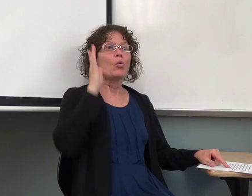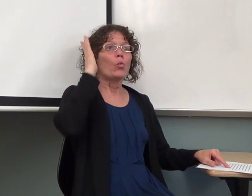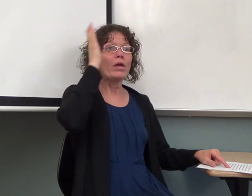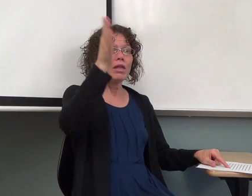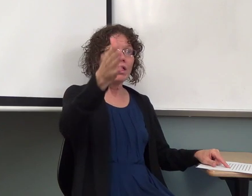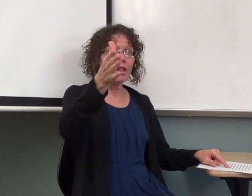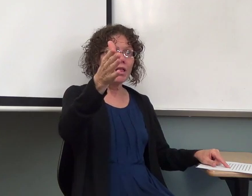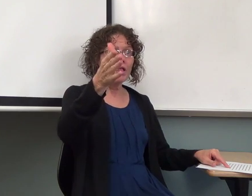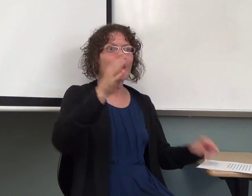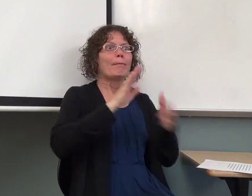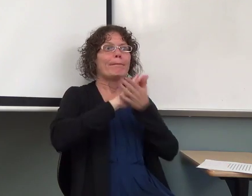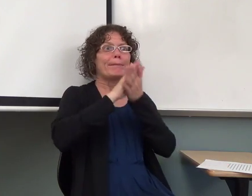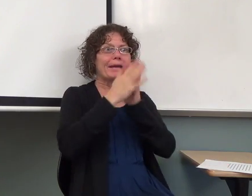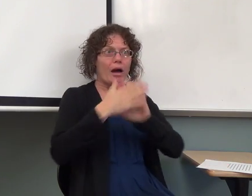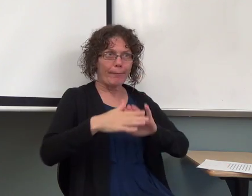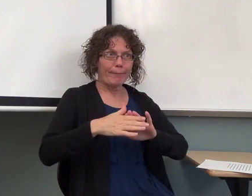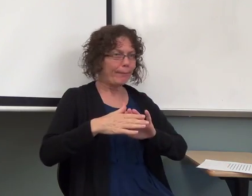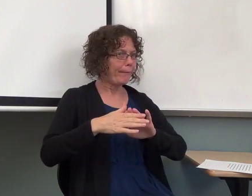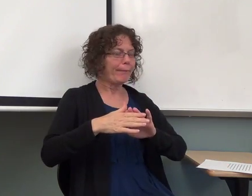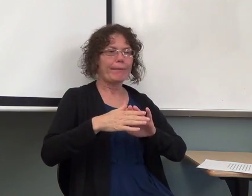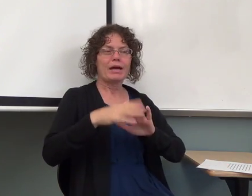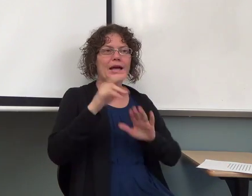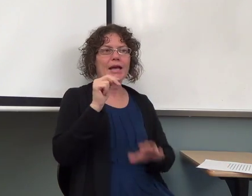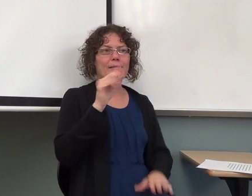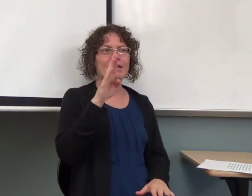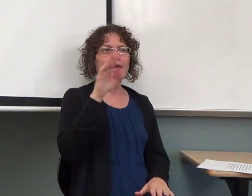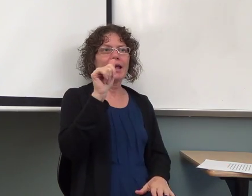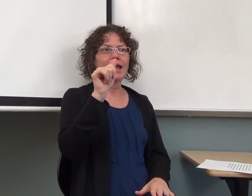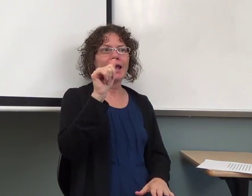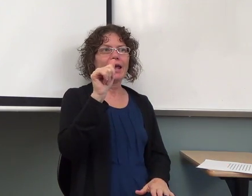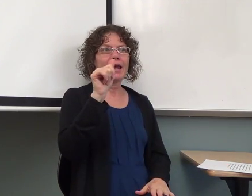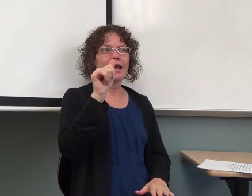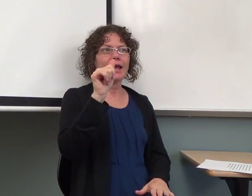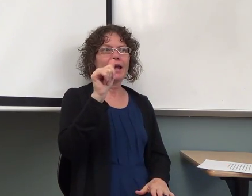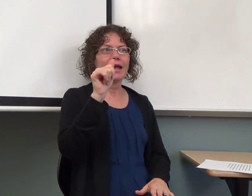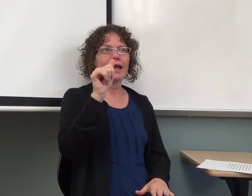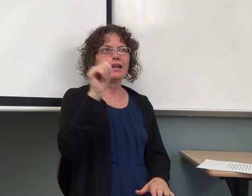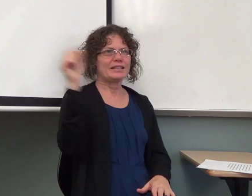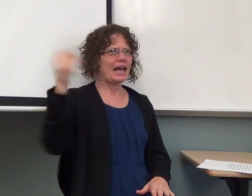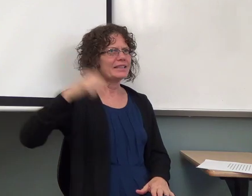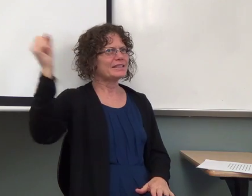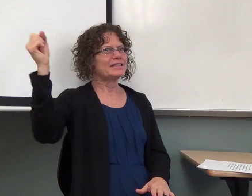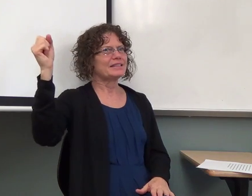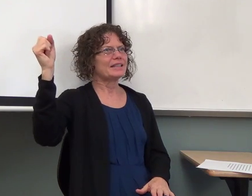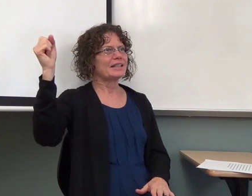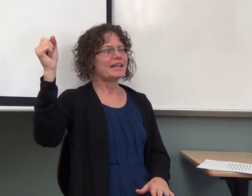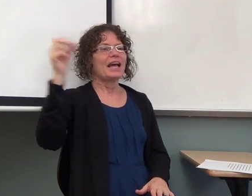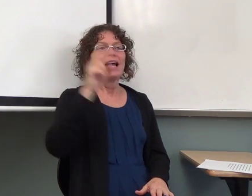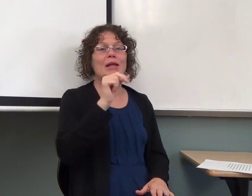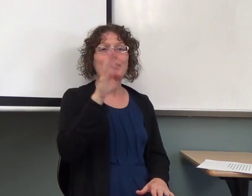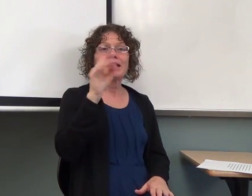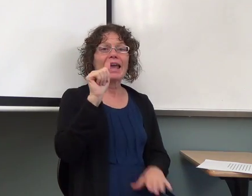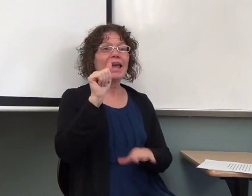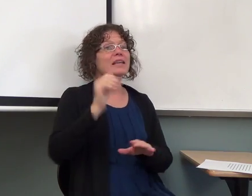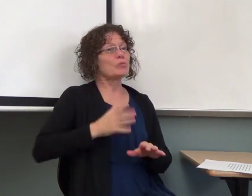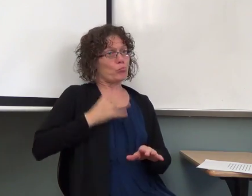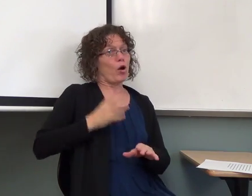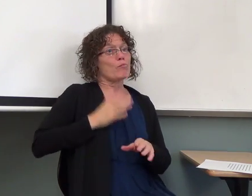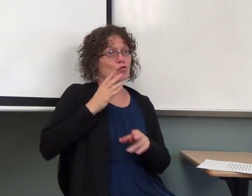No. become No. NBA. Yes. Now, NBA is a proper noun, is it not? Yes. It